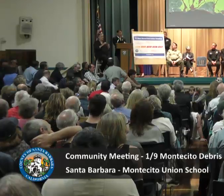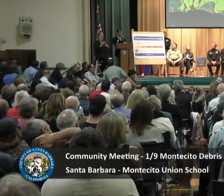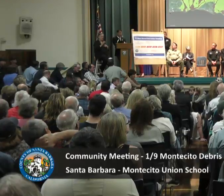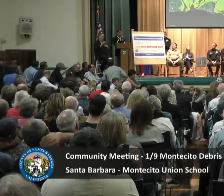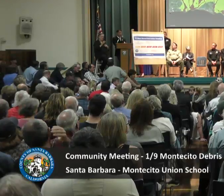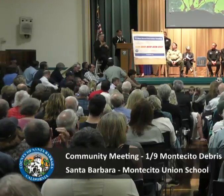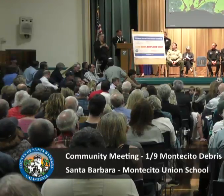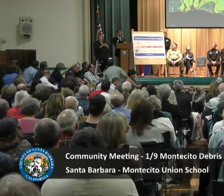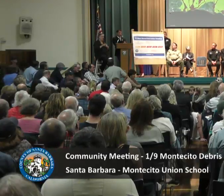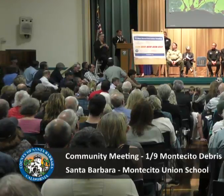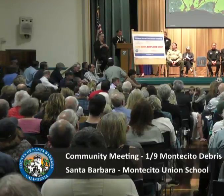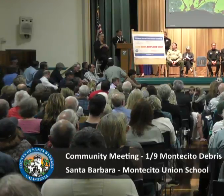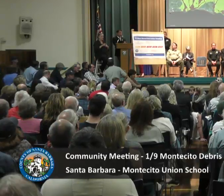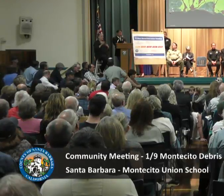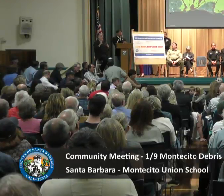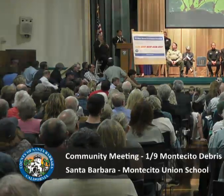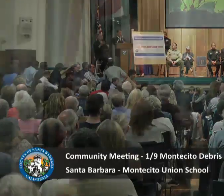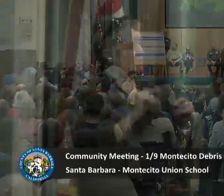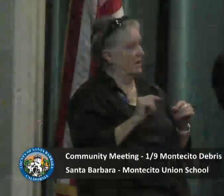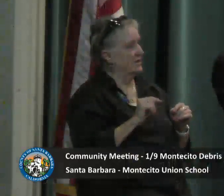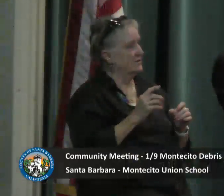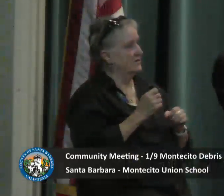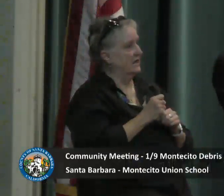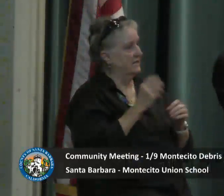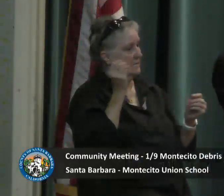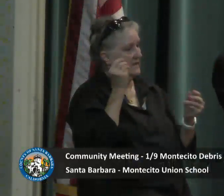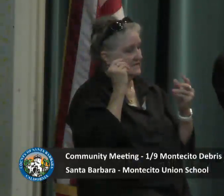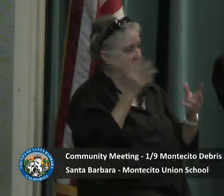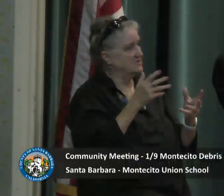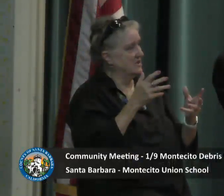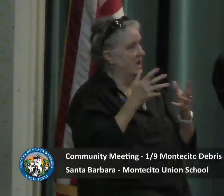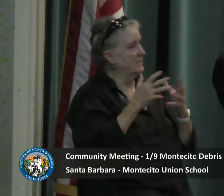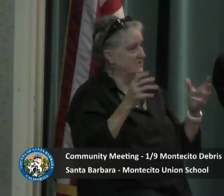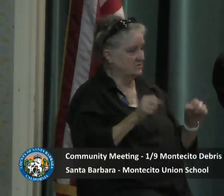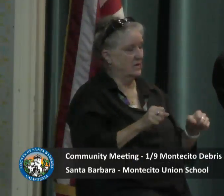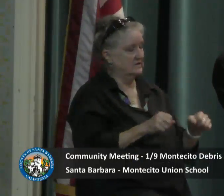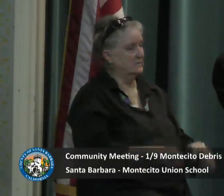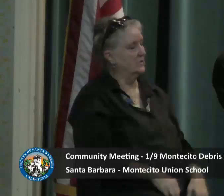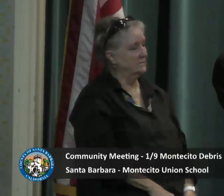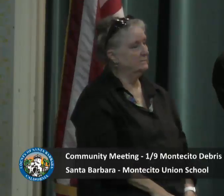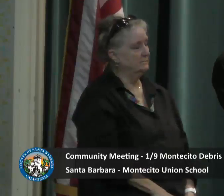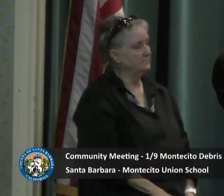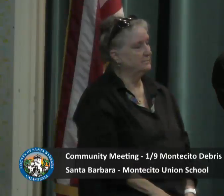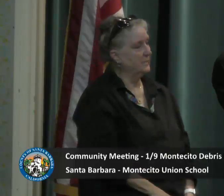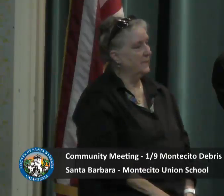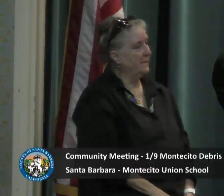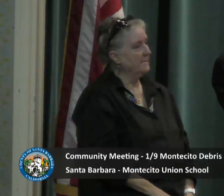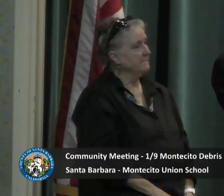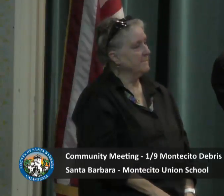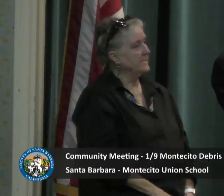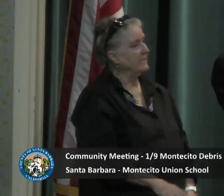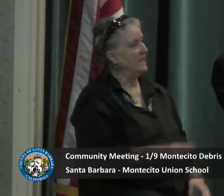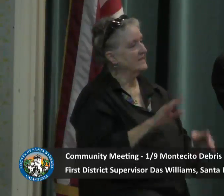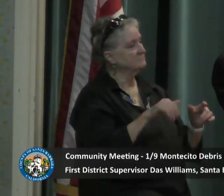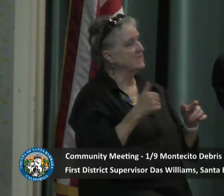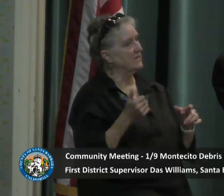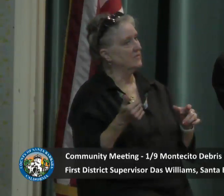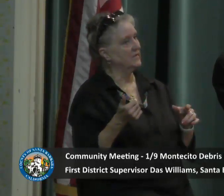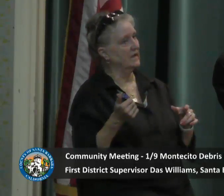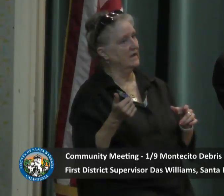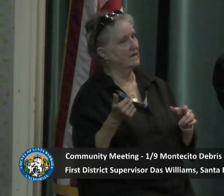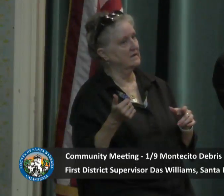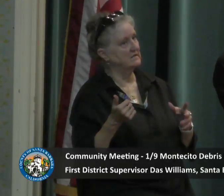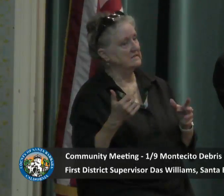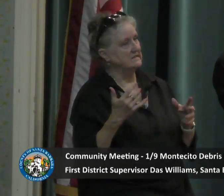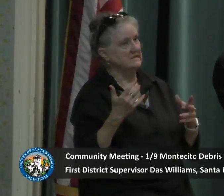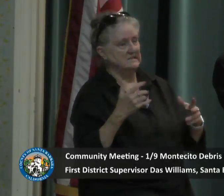them there. We're going to try to get the message out as much as possible. And the other thing that I would be lax